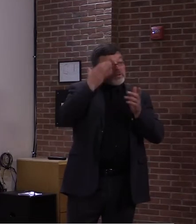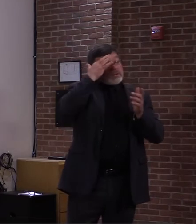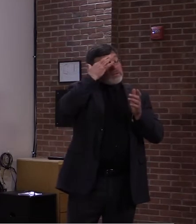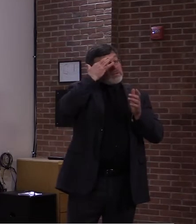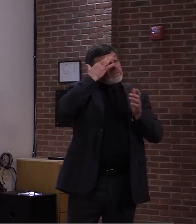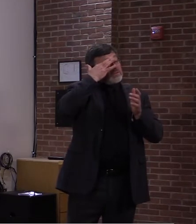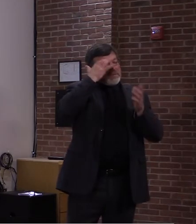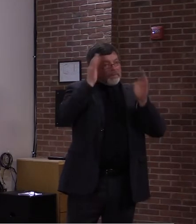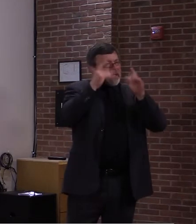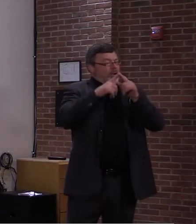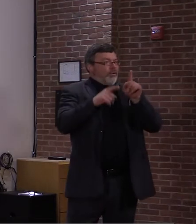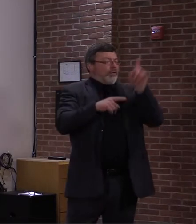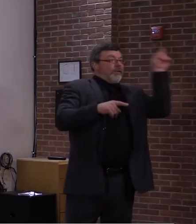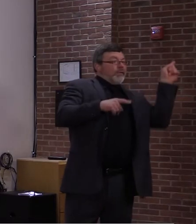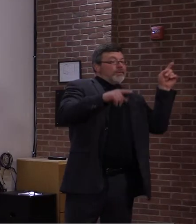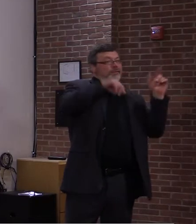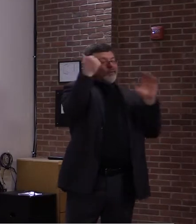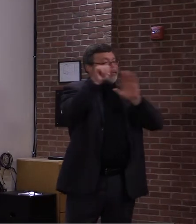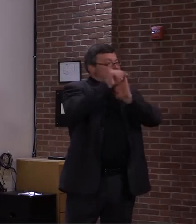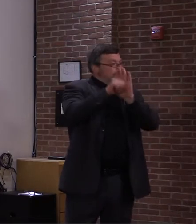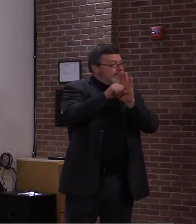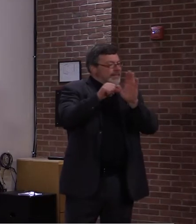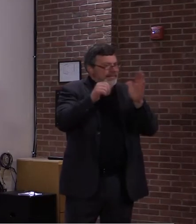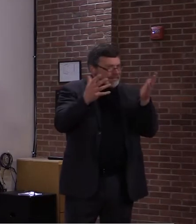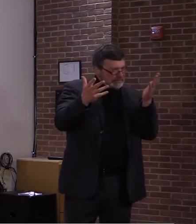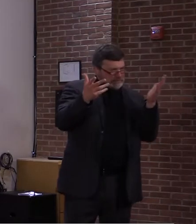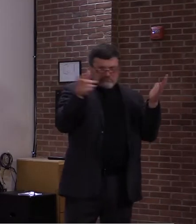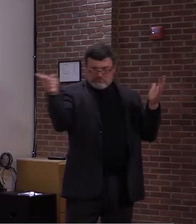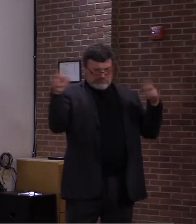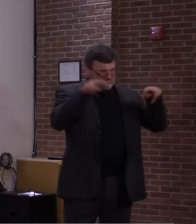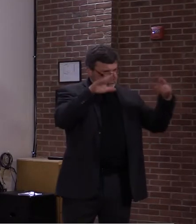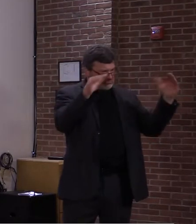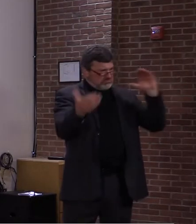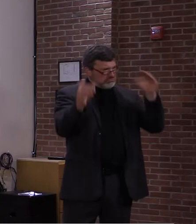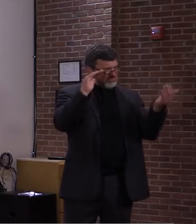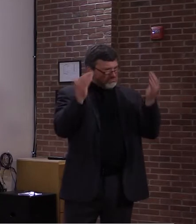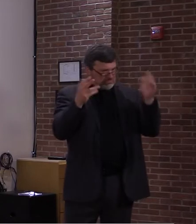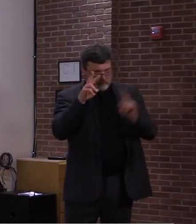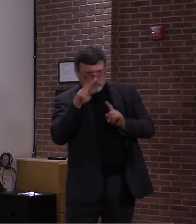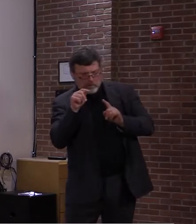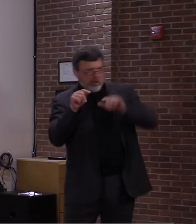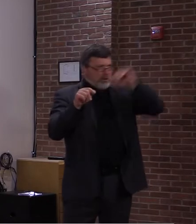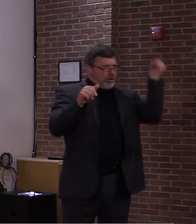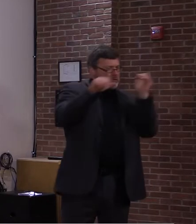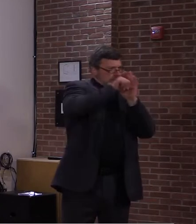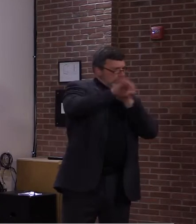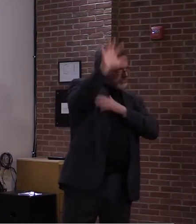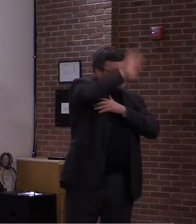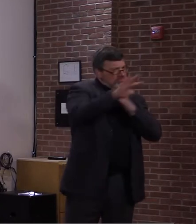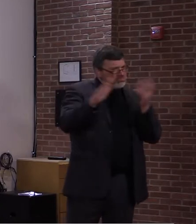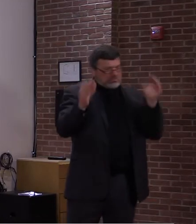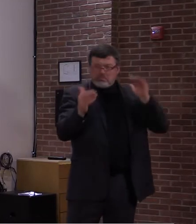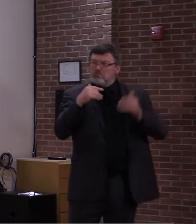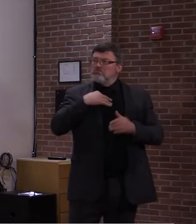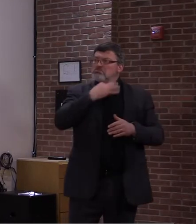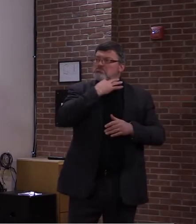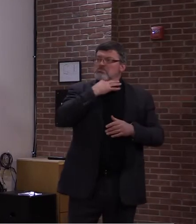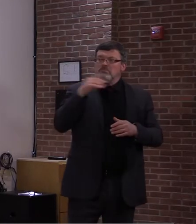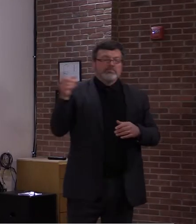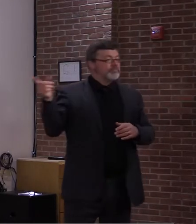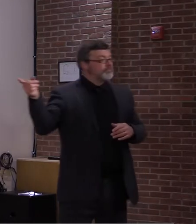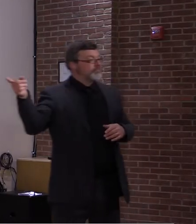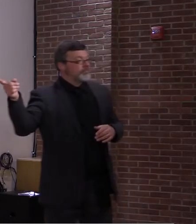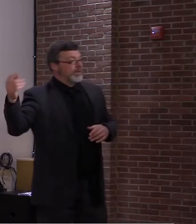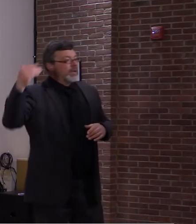do. It's multifactorial, but I think that's one. We get data from the CDC periodically